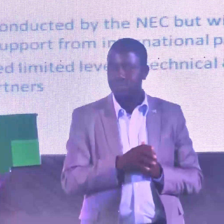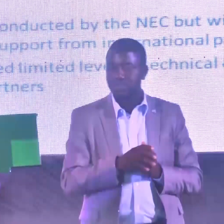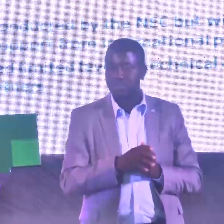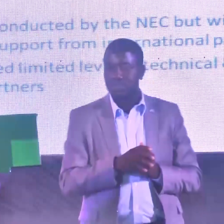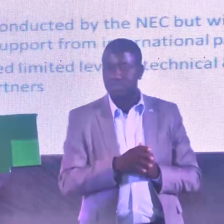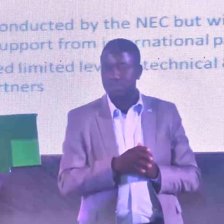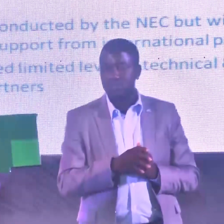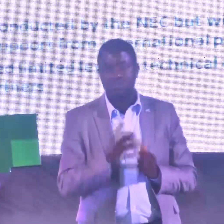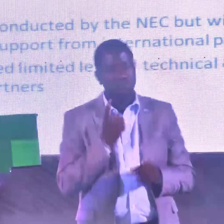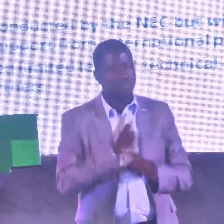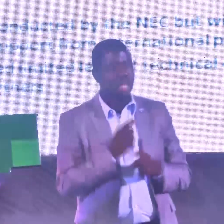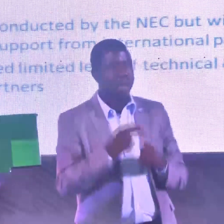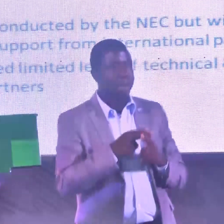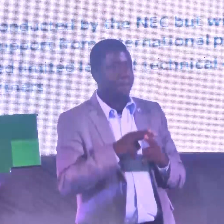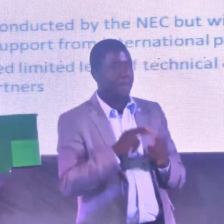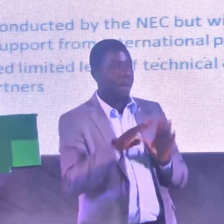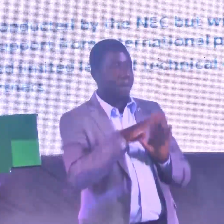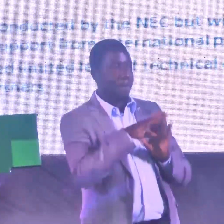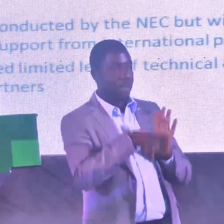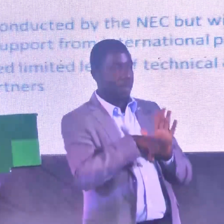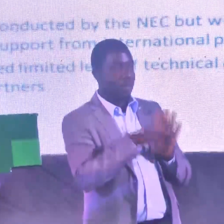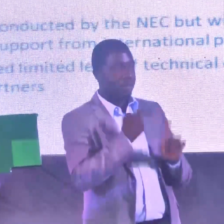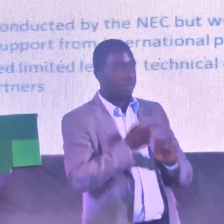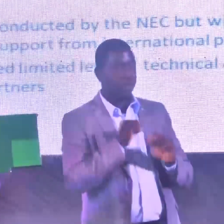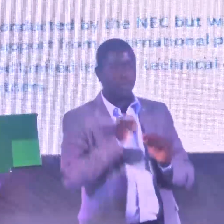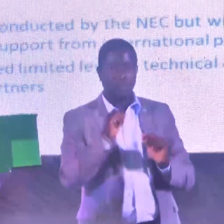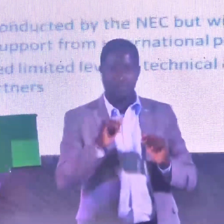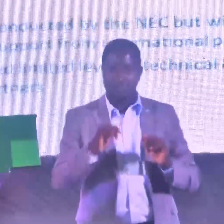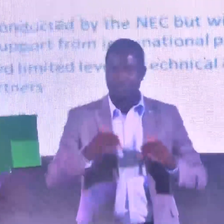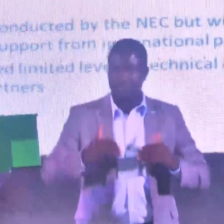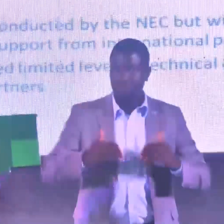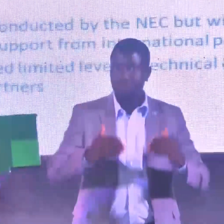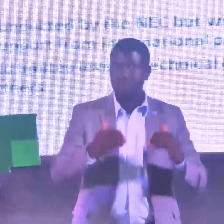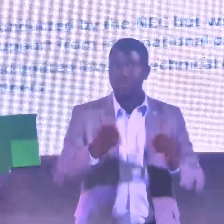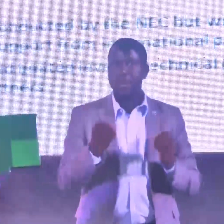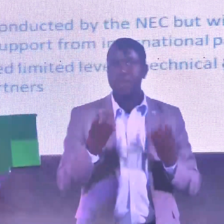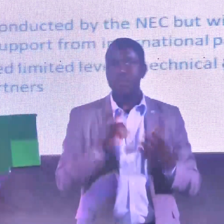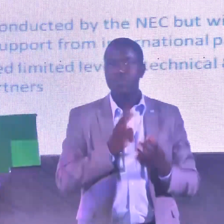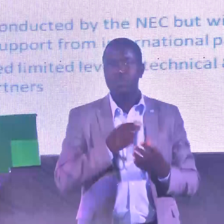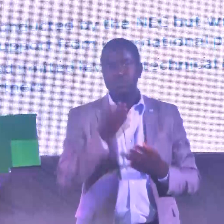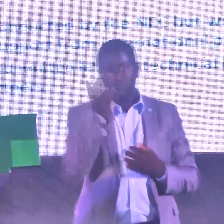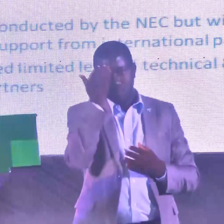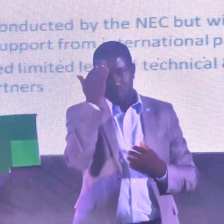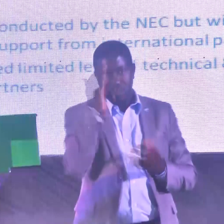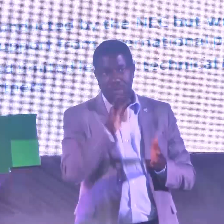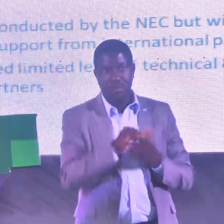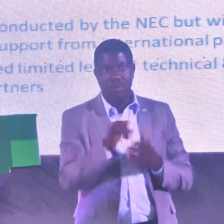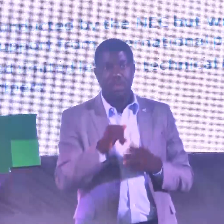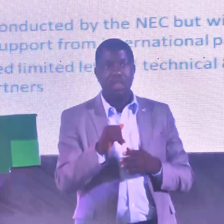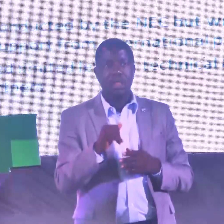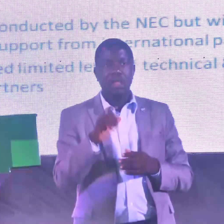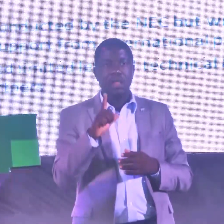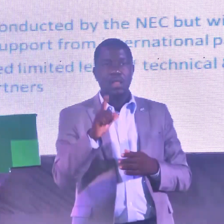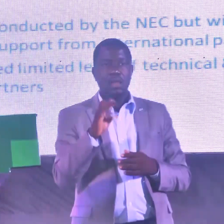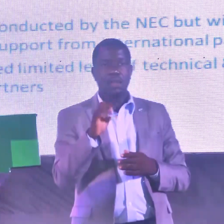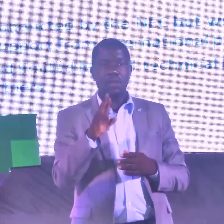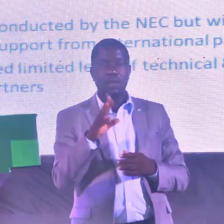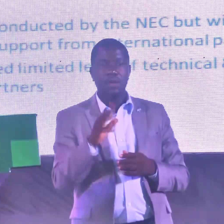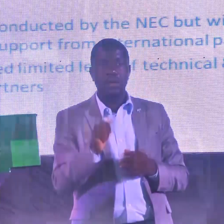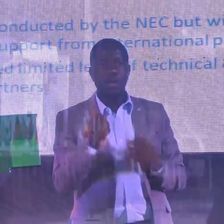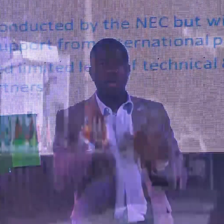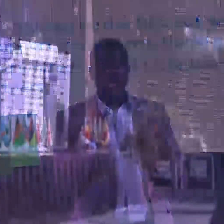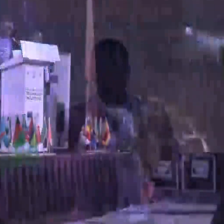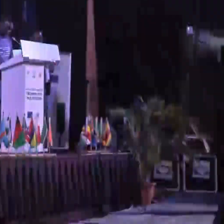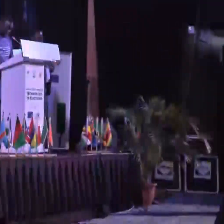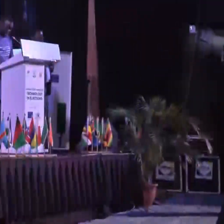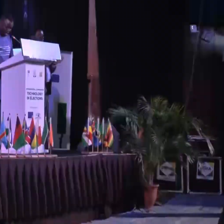Just a brief background before I proceed. As most of us will know, Liberia held its first